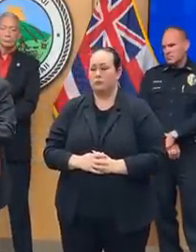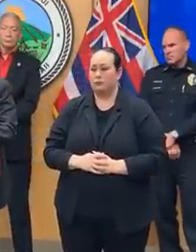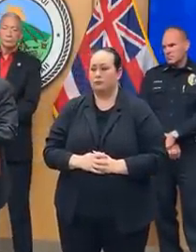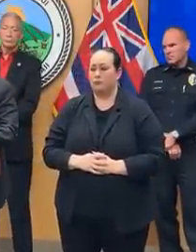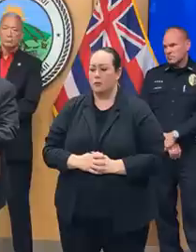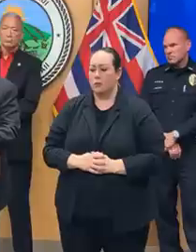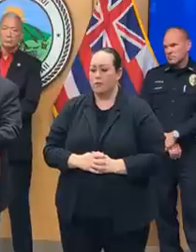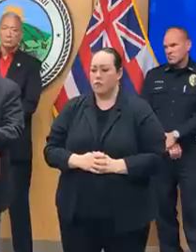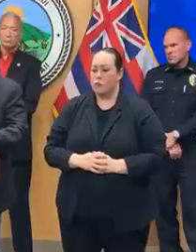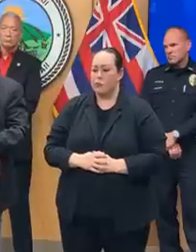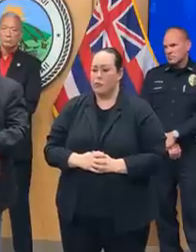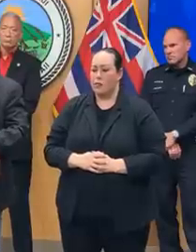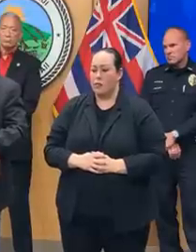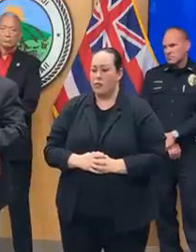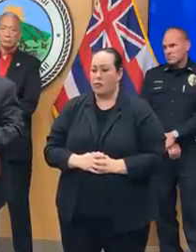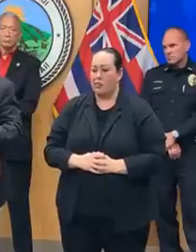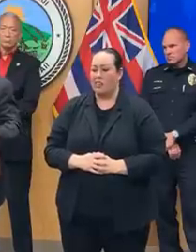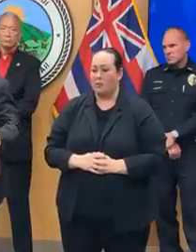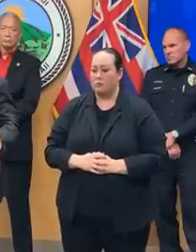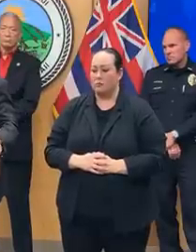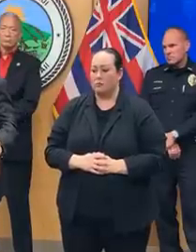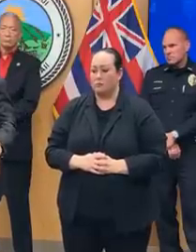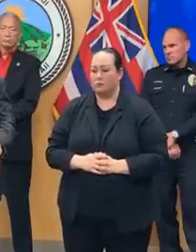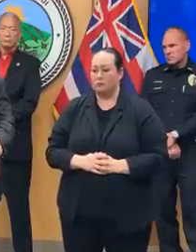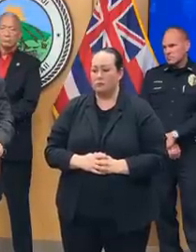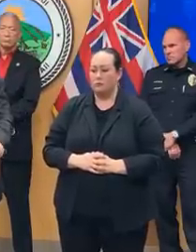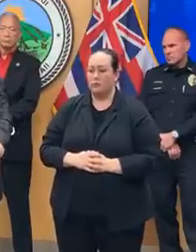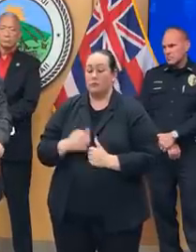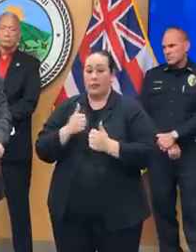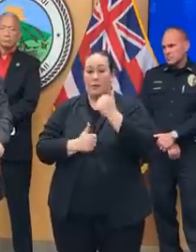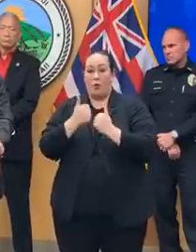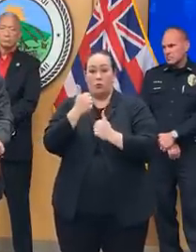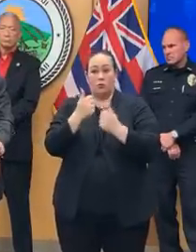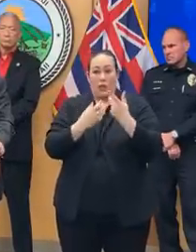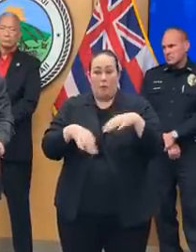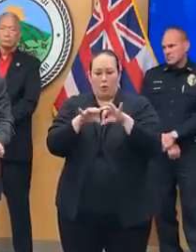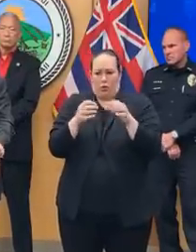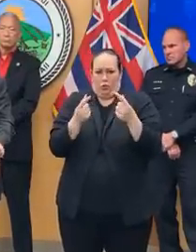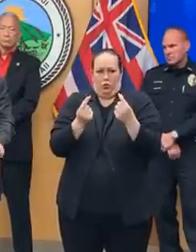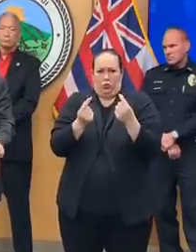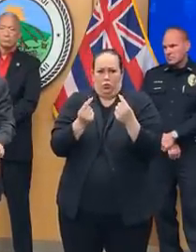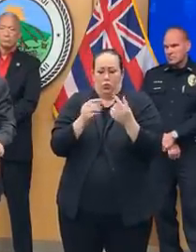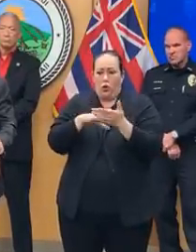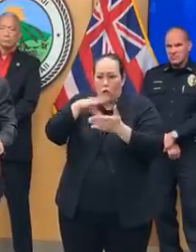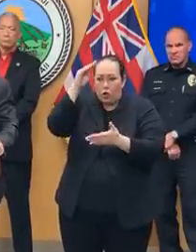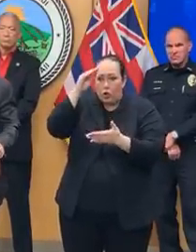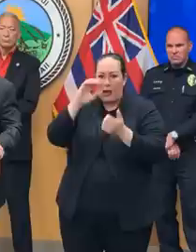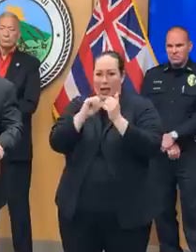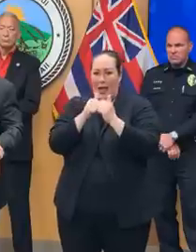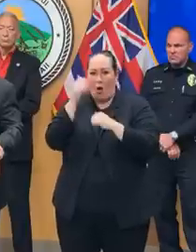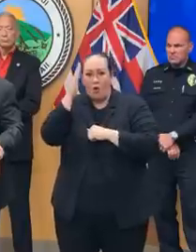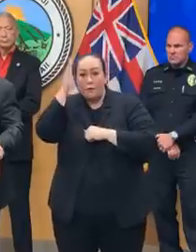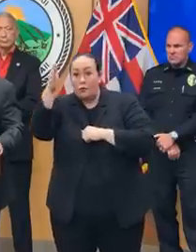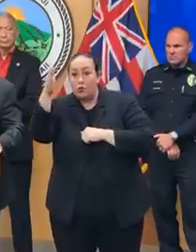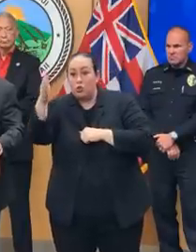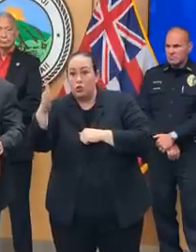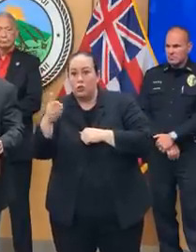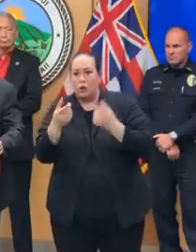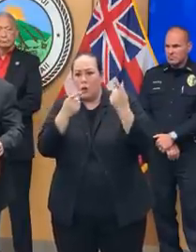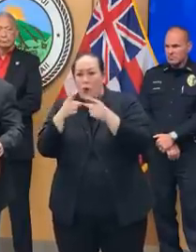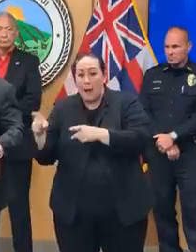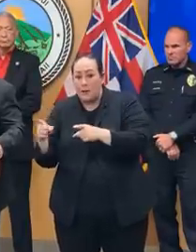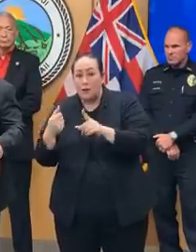So I thought, because the most important thing we can do at this point is to learn how to keep ourselves safer going forward, that we would